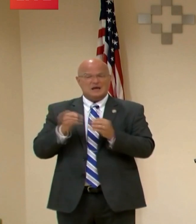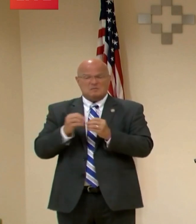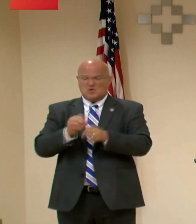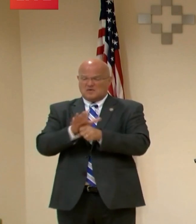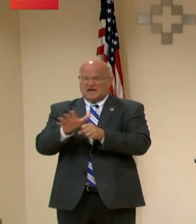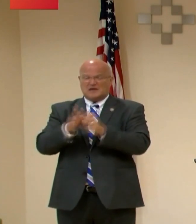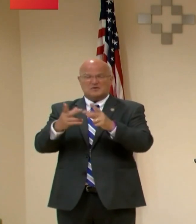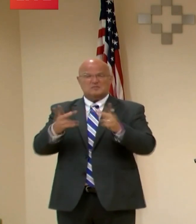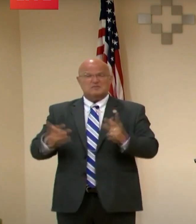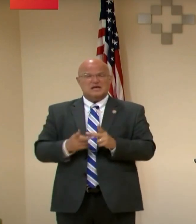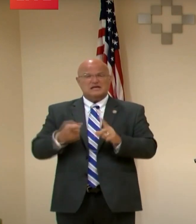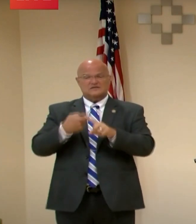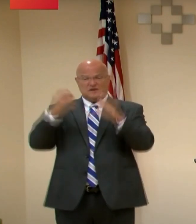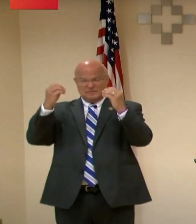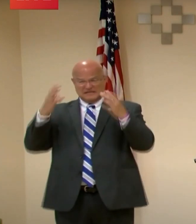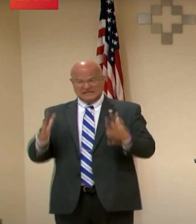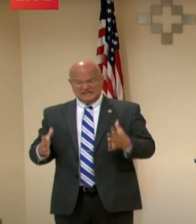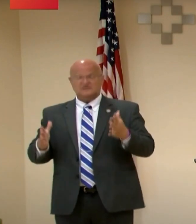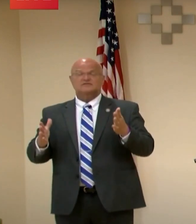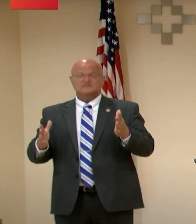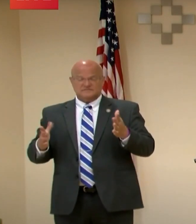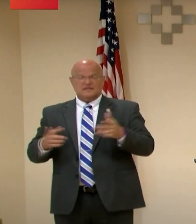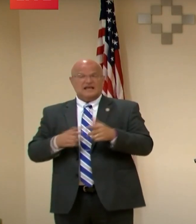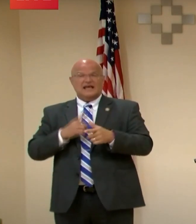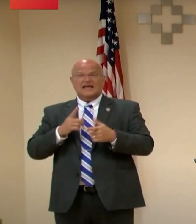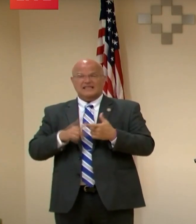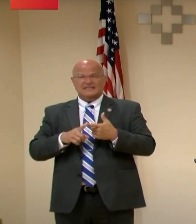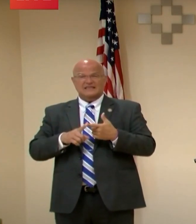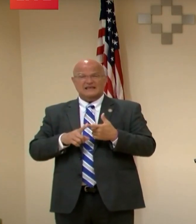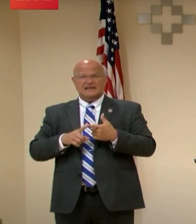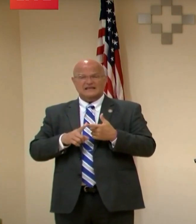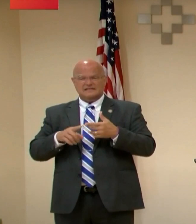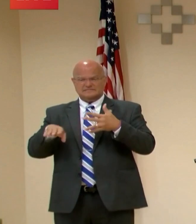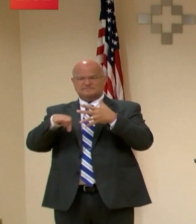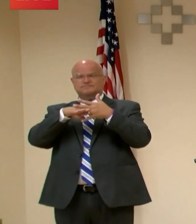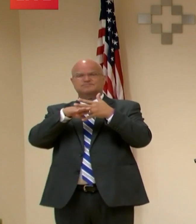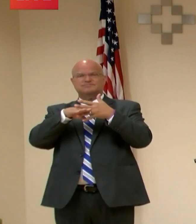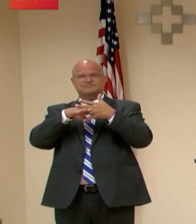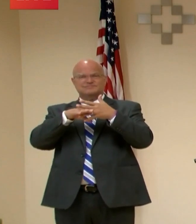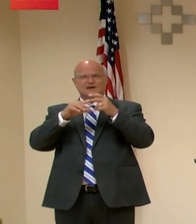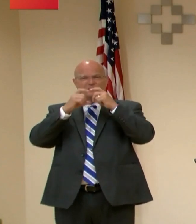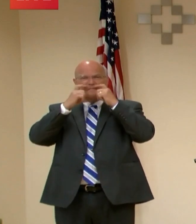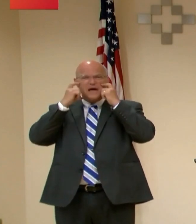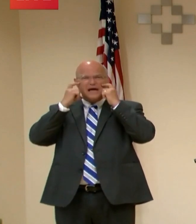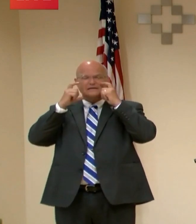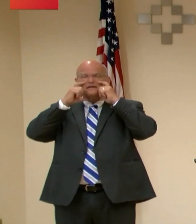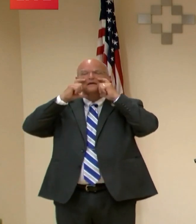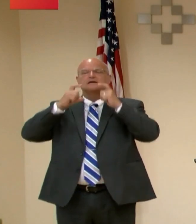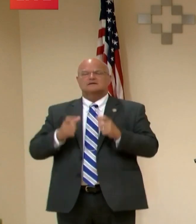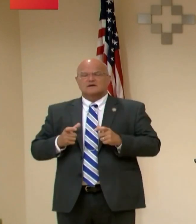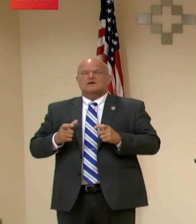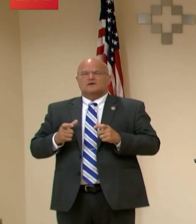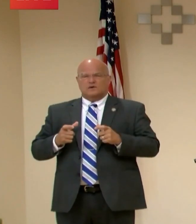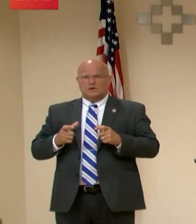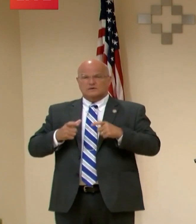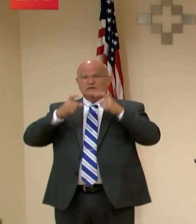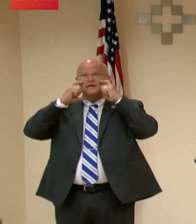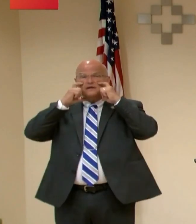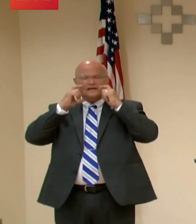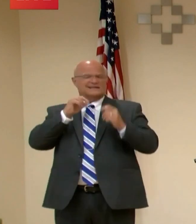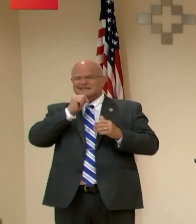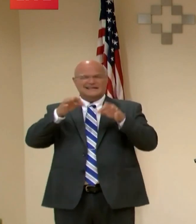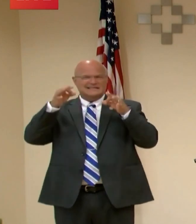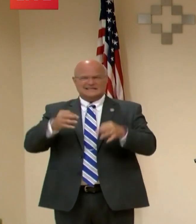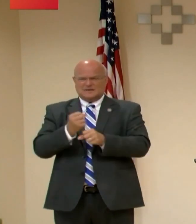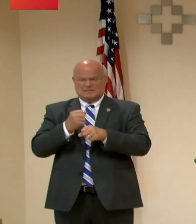than adequate space from the teacher, then they're getting a break from wearing a mask right in the middle of the day. I don't think that's the